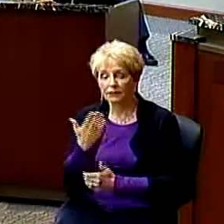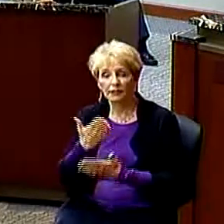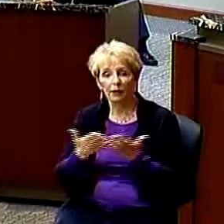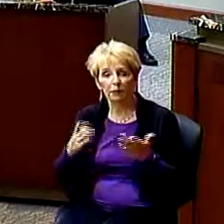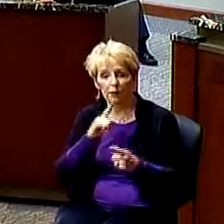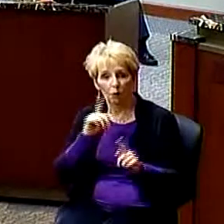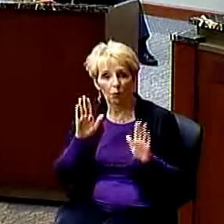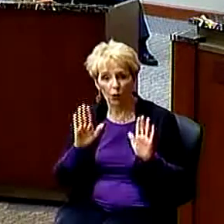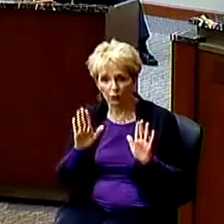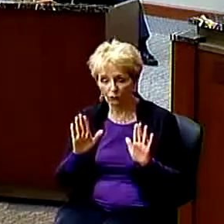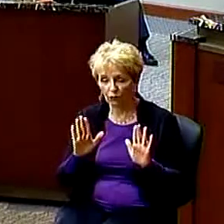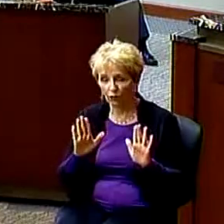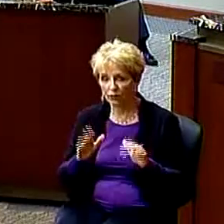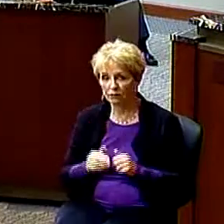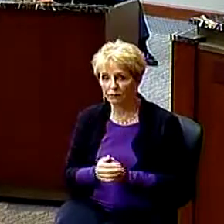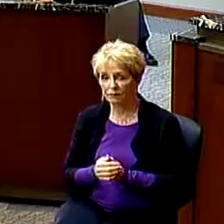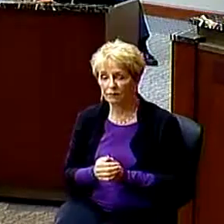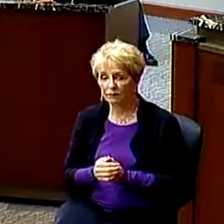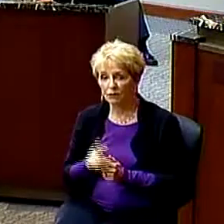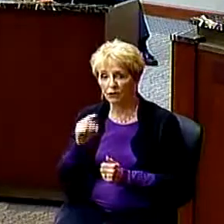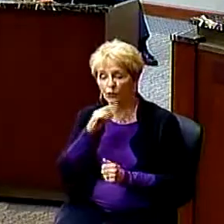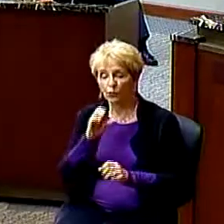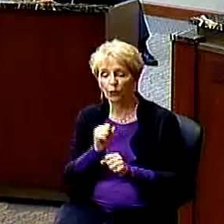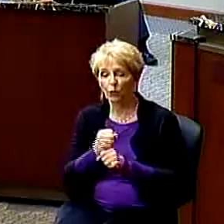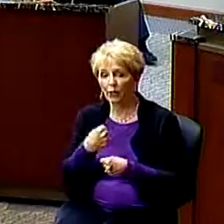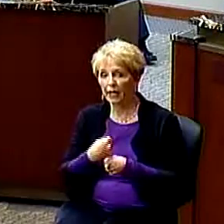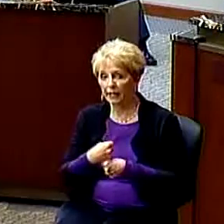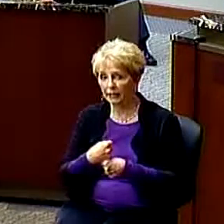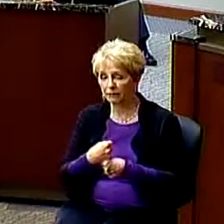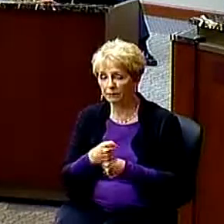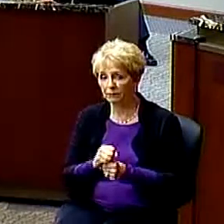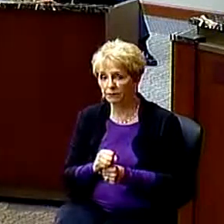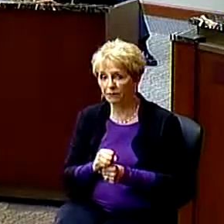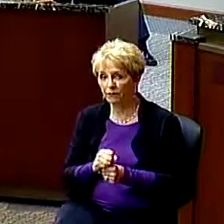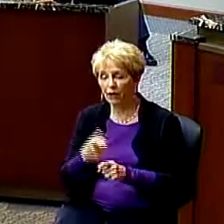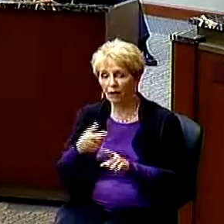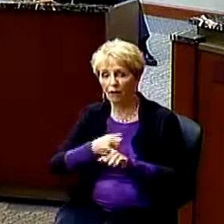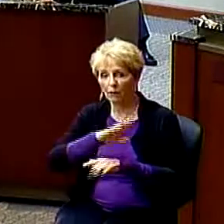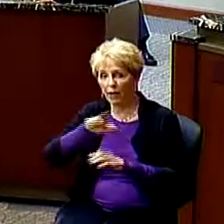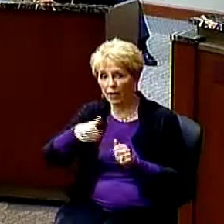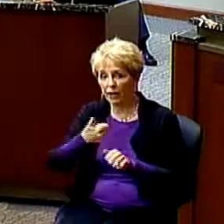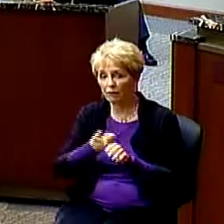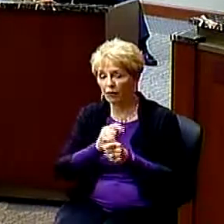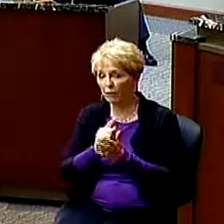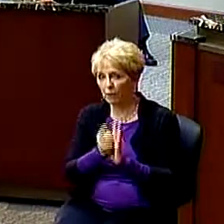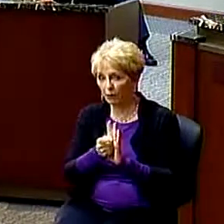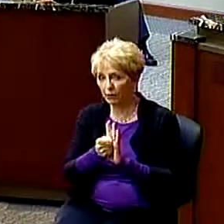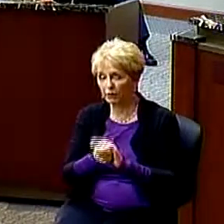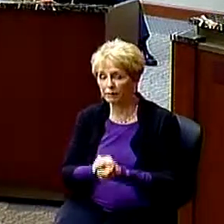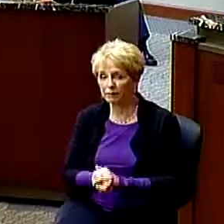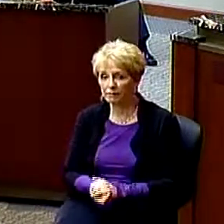Something wonderful to create out of every moment.